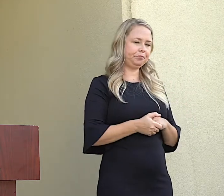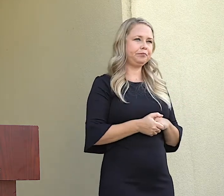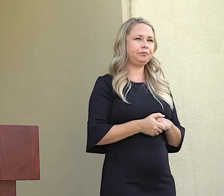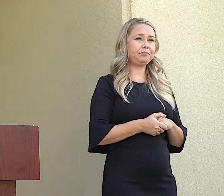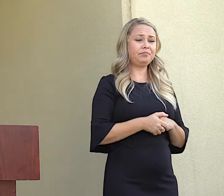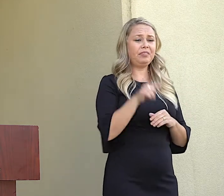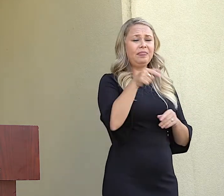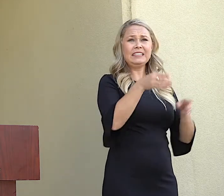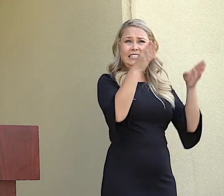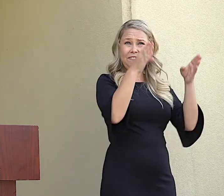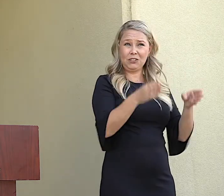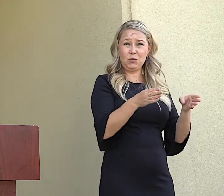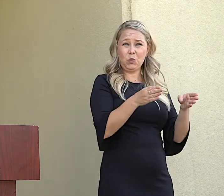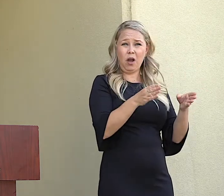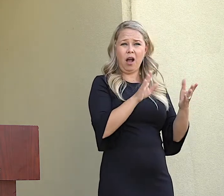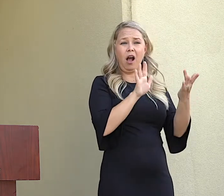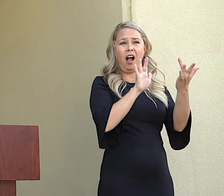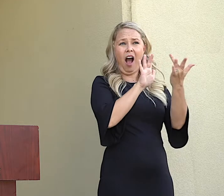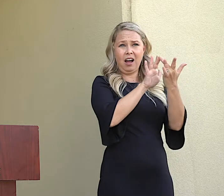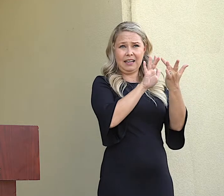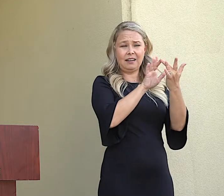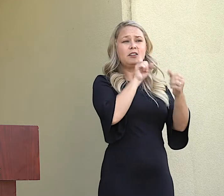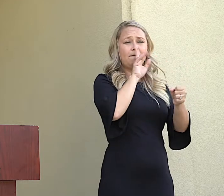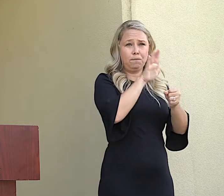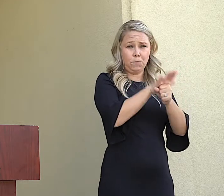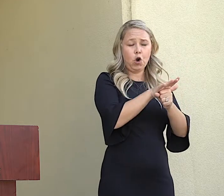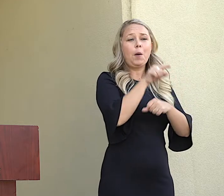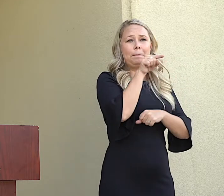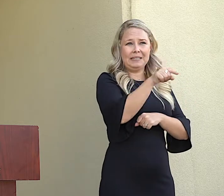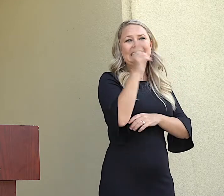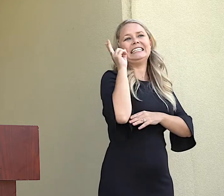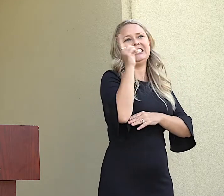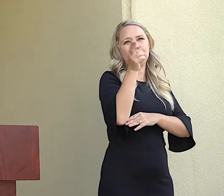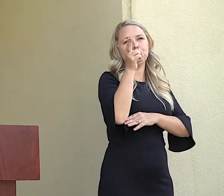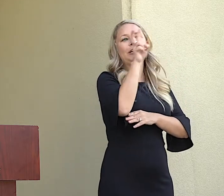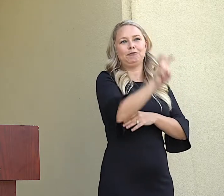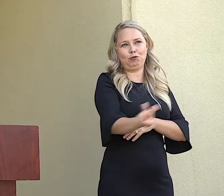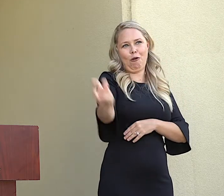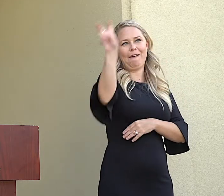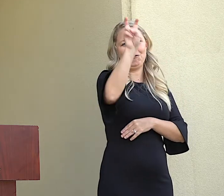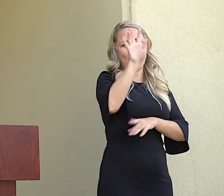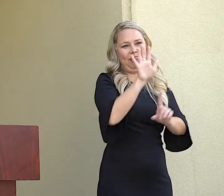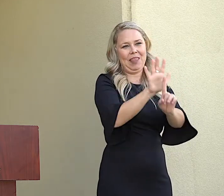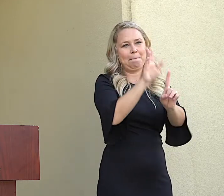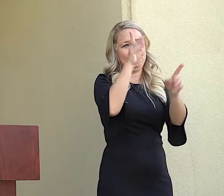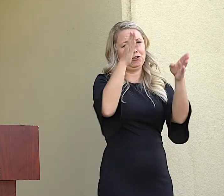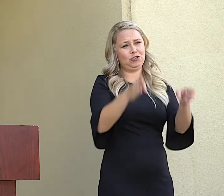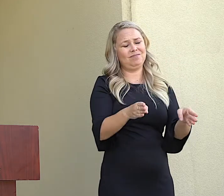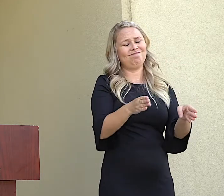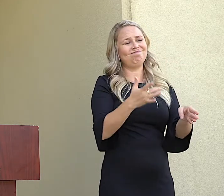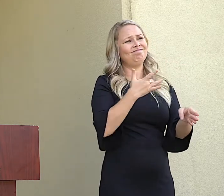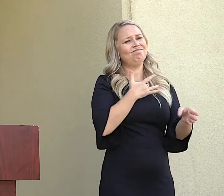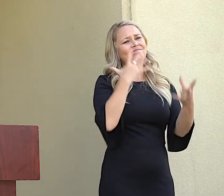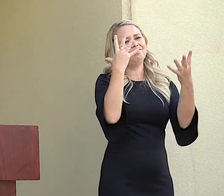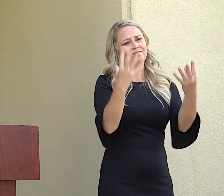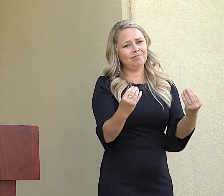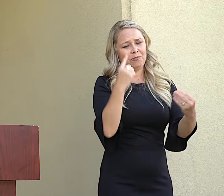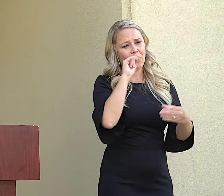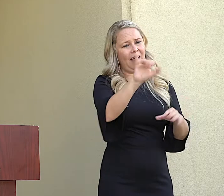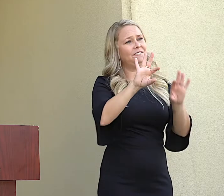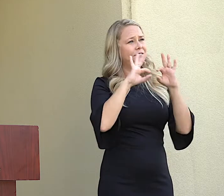This individual was a contact to a confirmed case, and there was a history of travel. Our hearts do go out to that